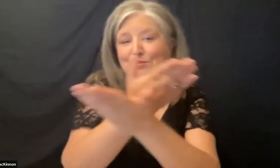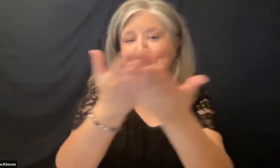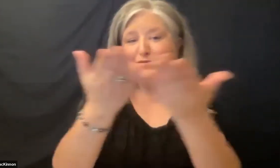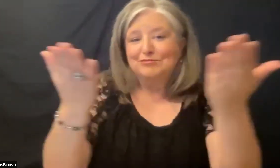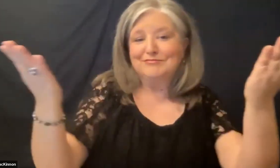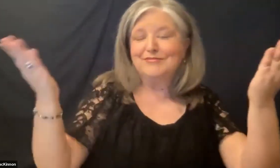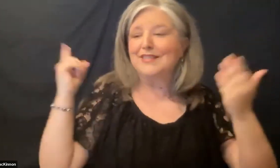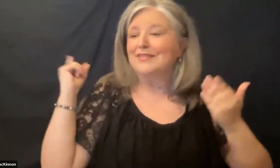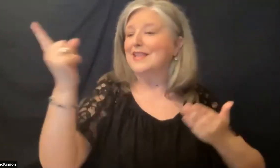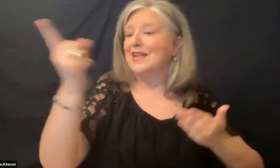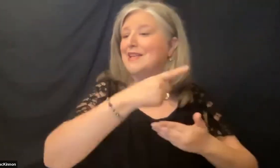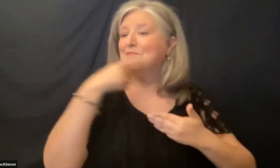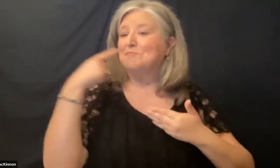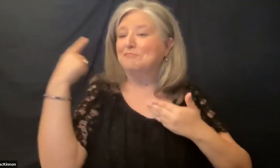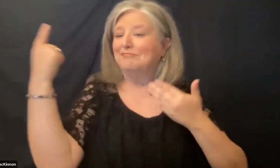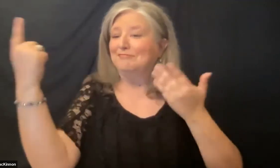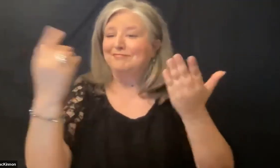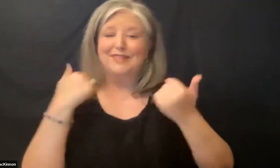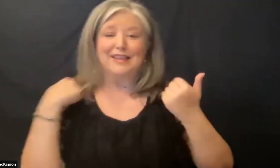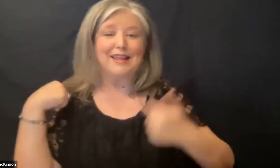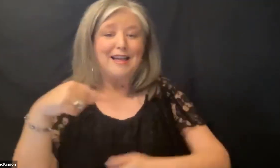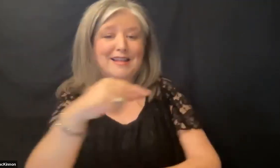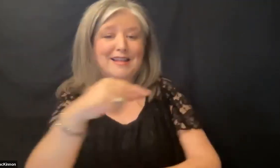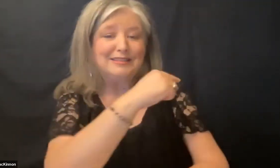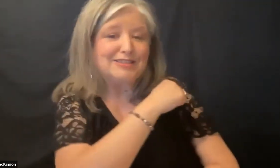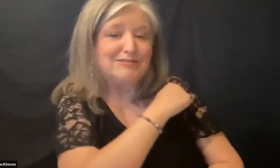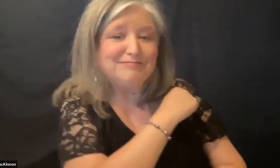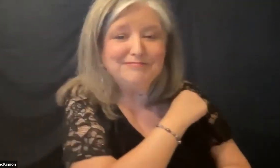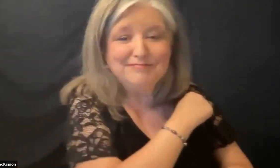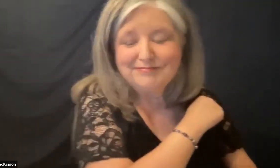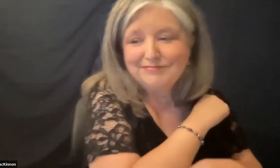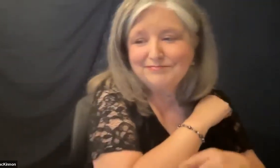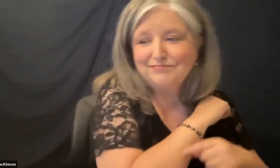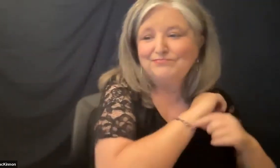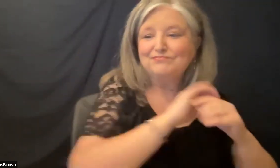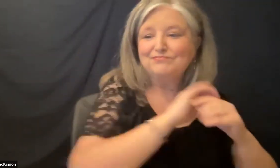So it is I, you, they, them, and us.